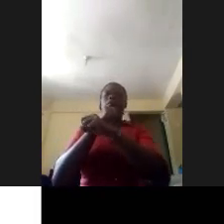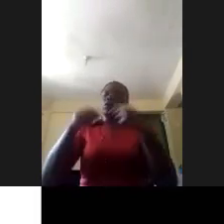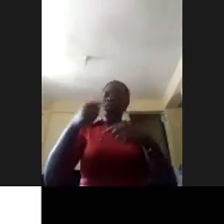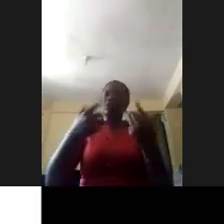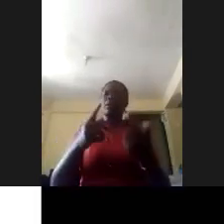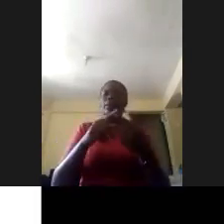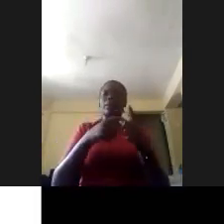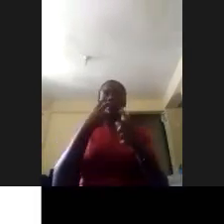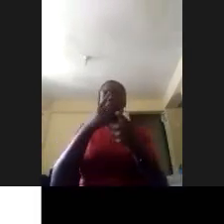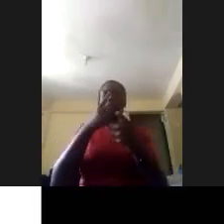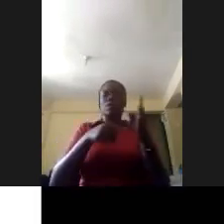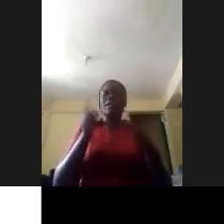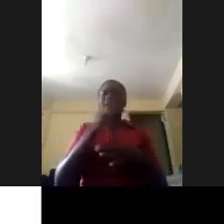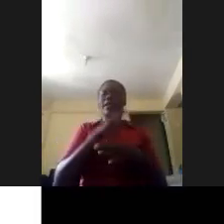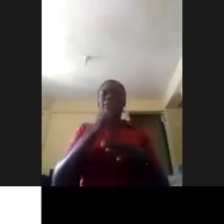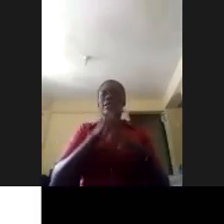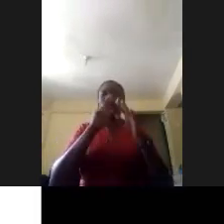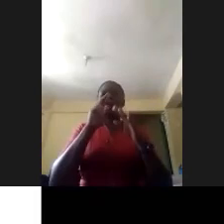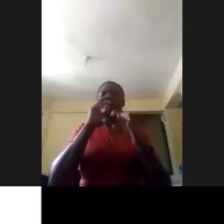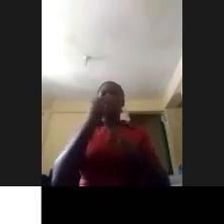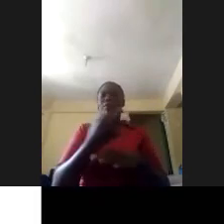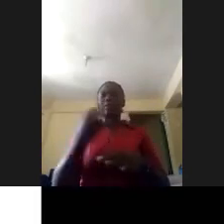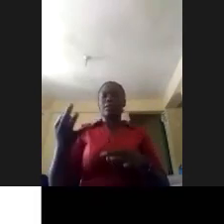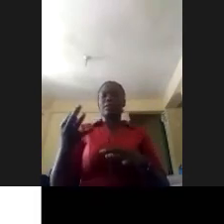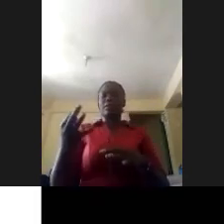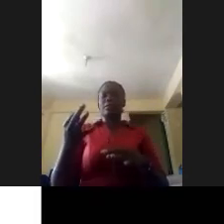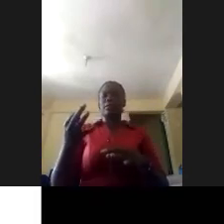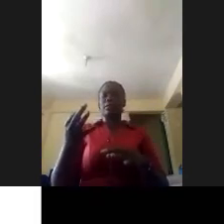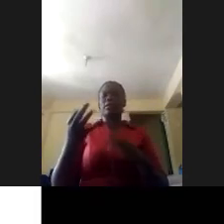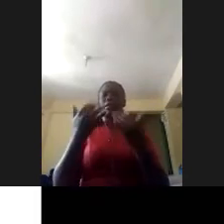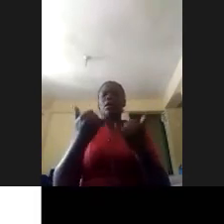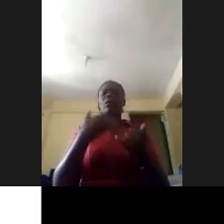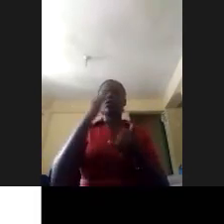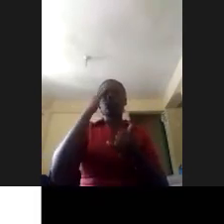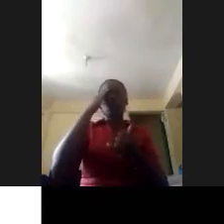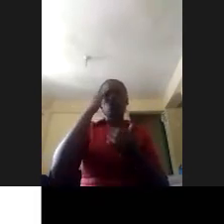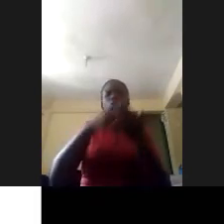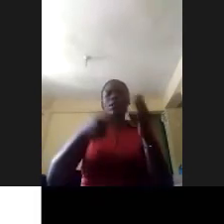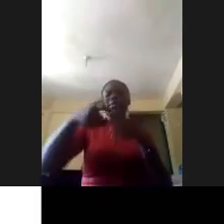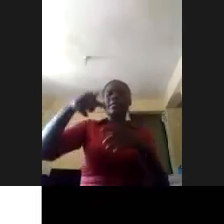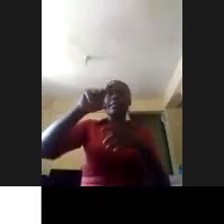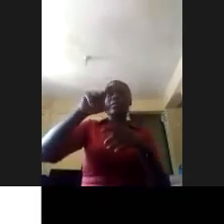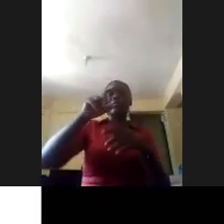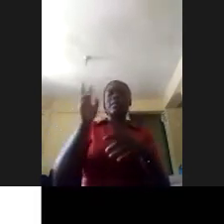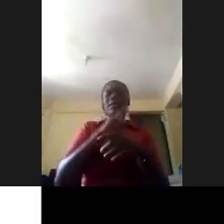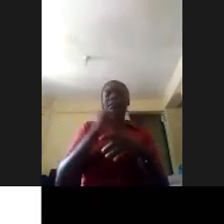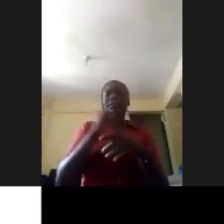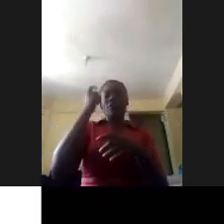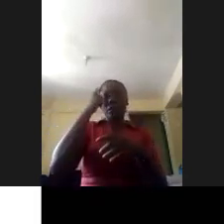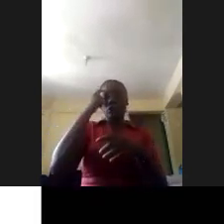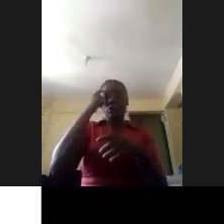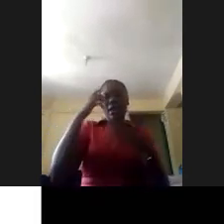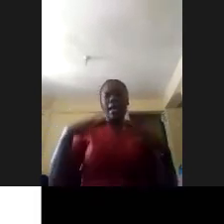the risk factors. We've looked at what's protective. Now we need to know what increases the risk for mental health disorders or